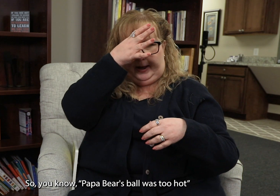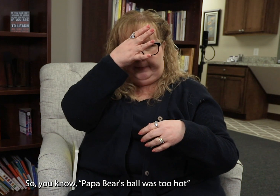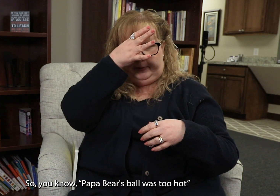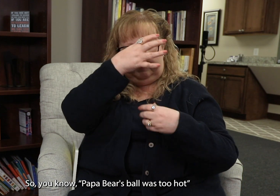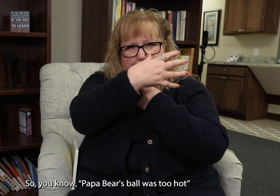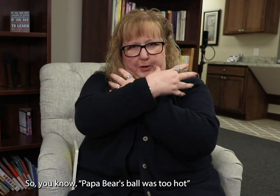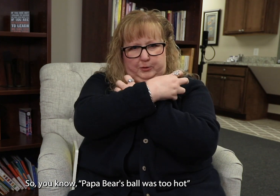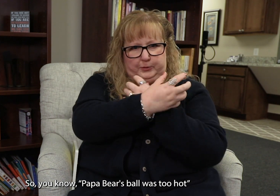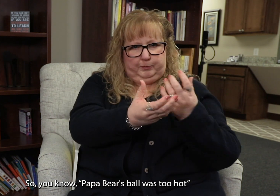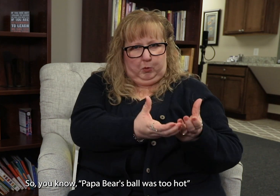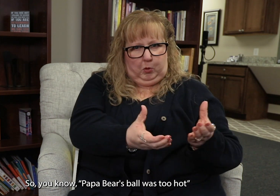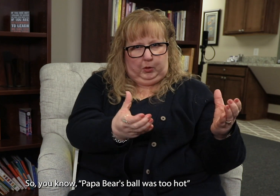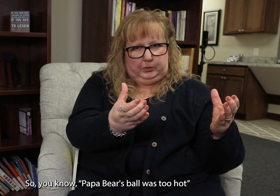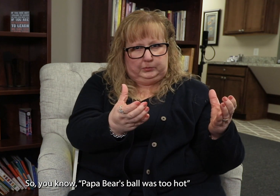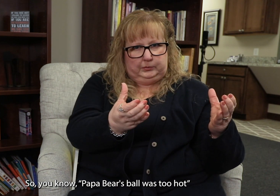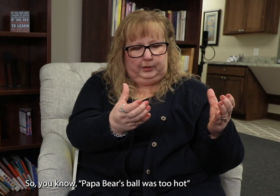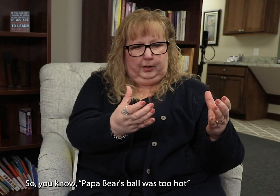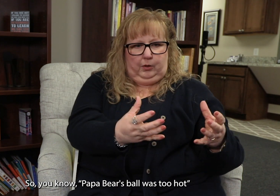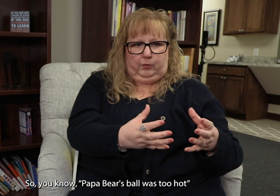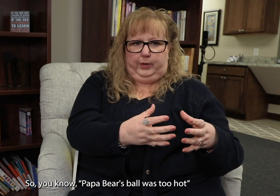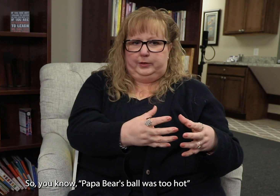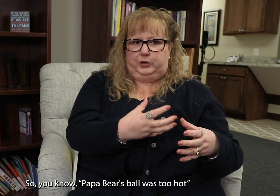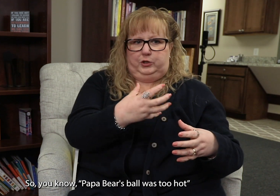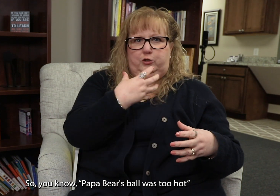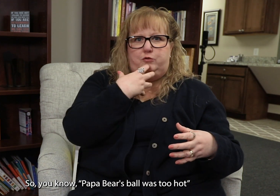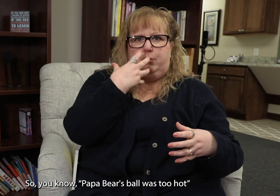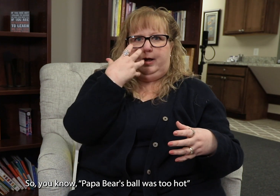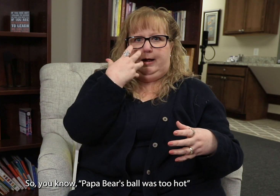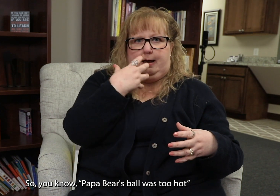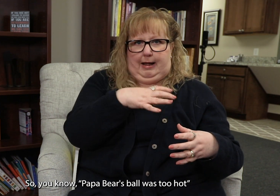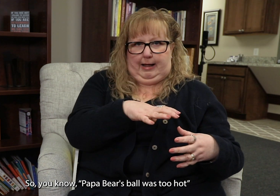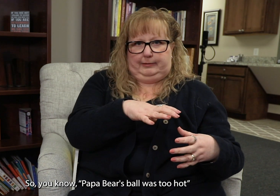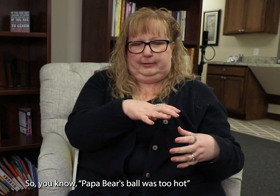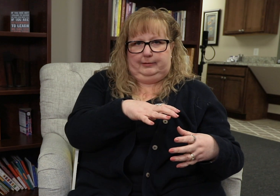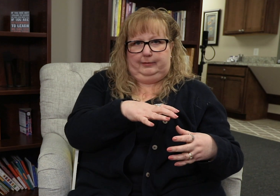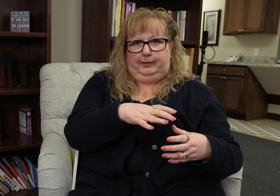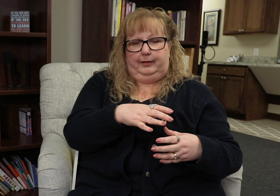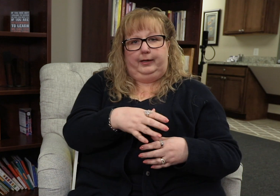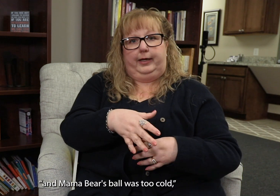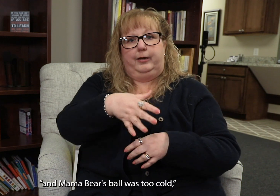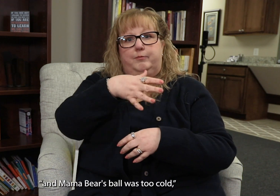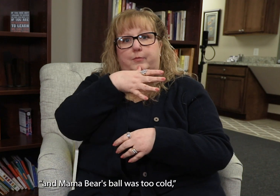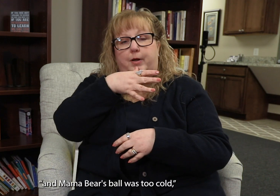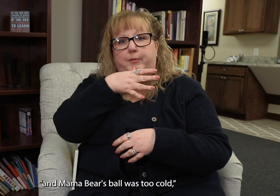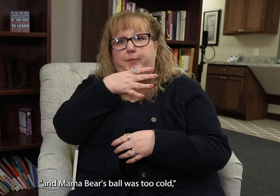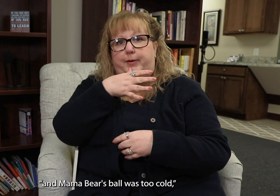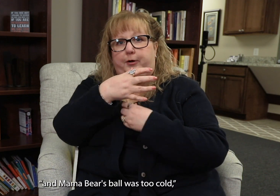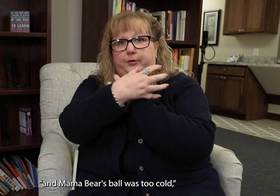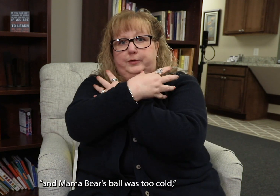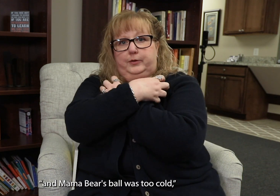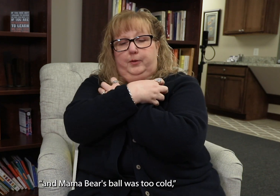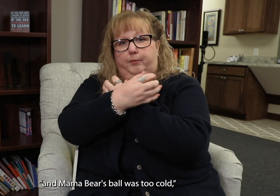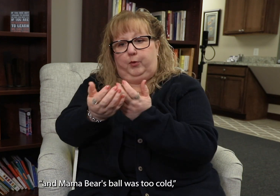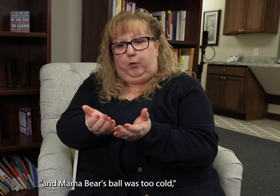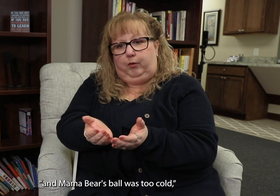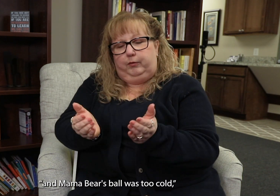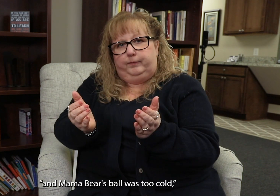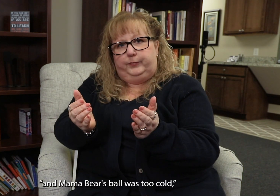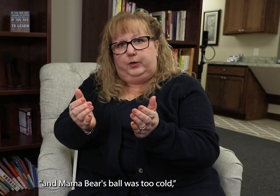Papa Bear's bowl was too hot and Mama Bear's bowl